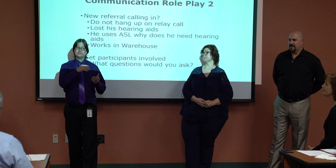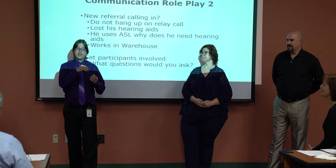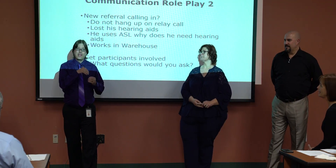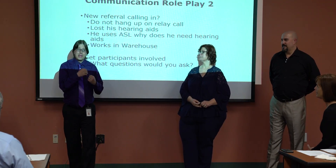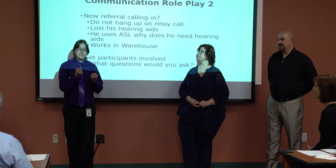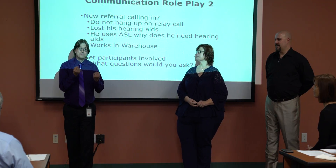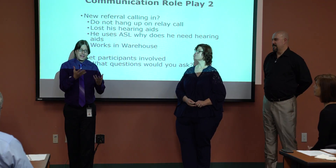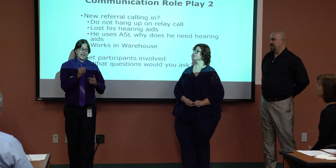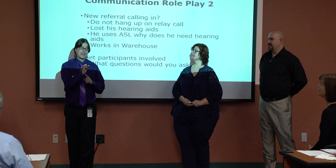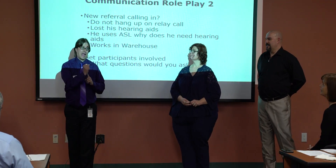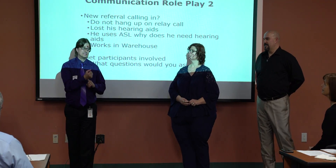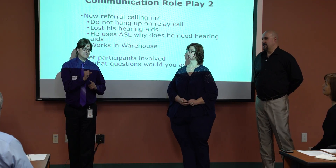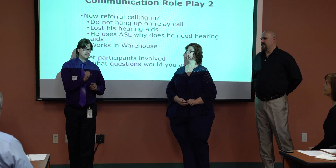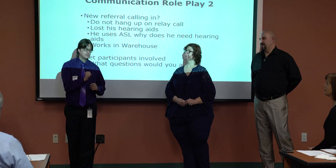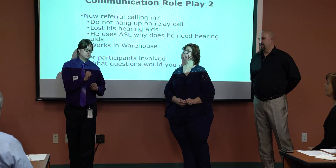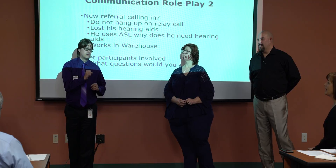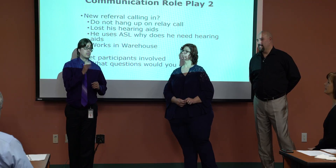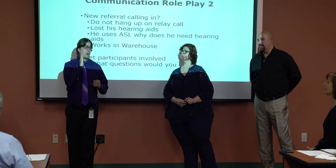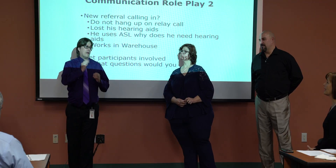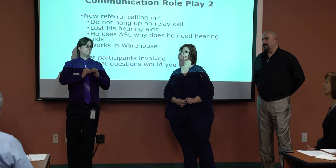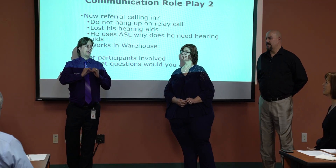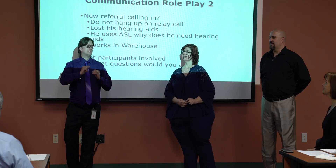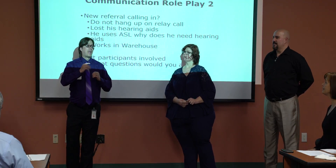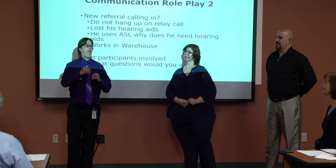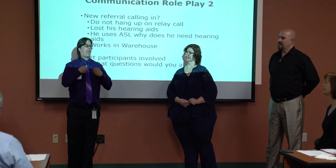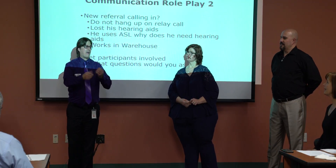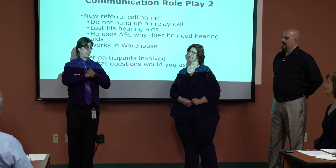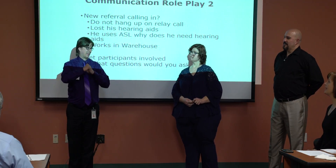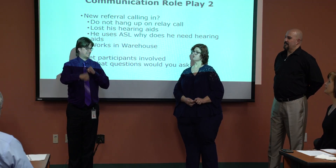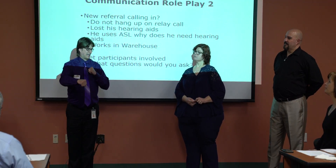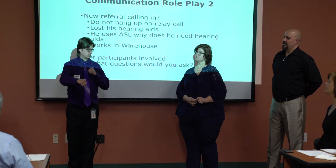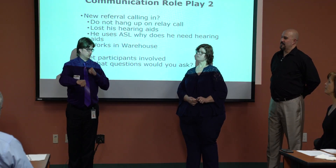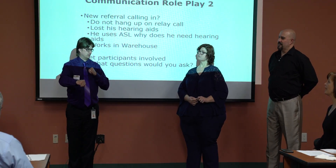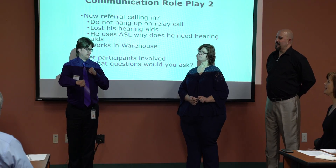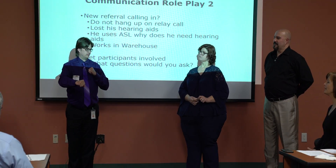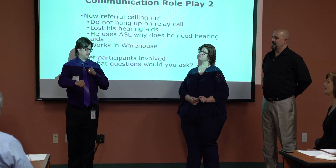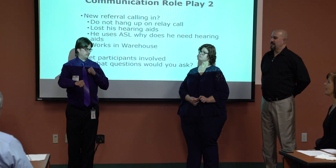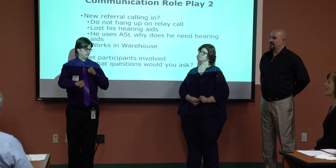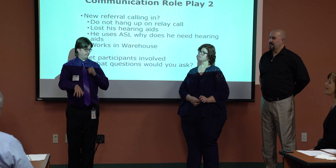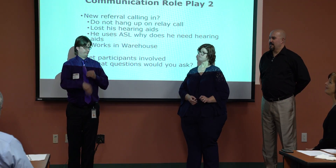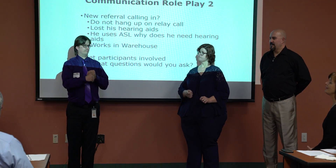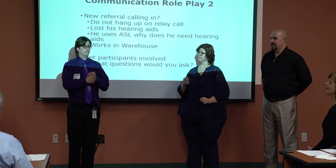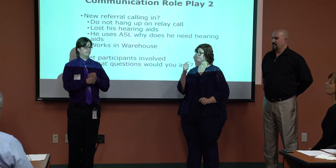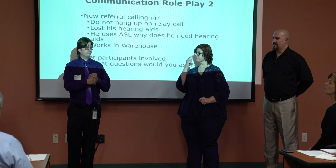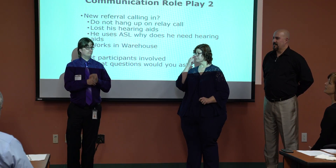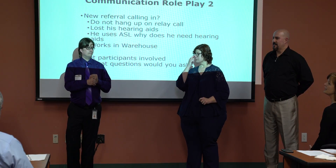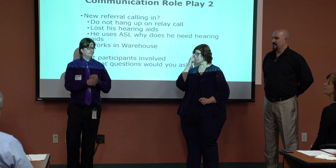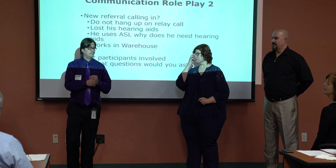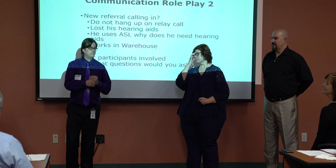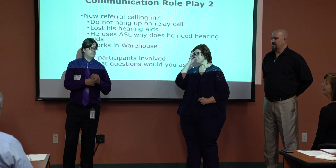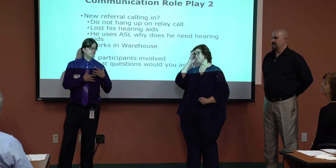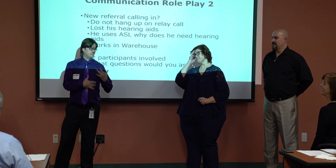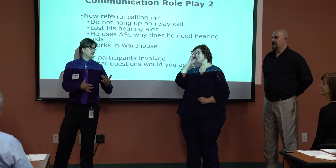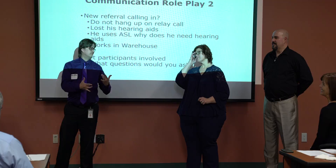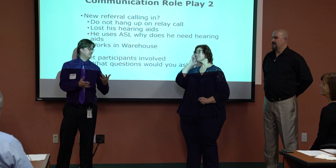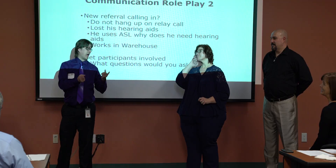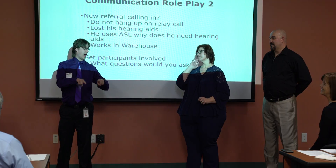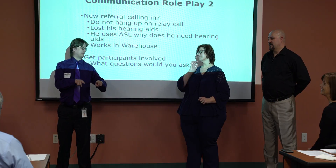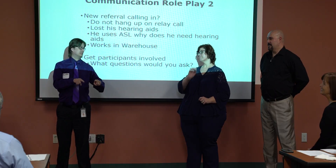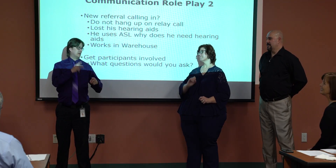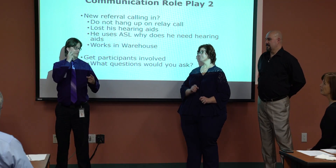and see if they need any kind of maintenance. In a lot of cases, they can be repaired and then that warranty can be